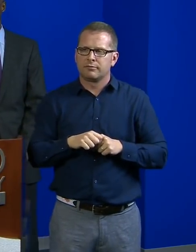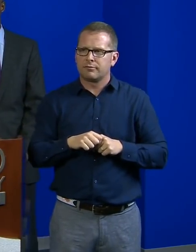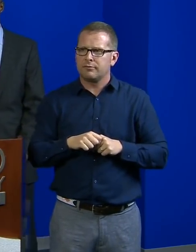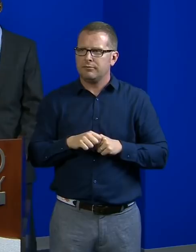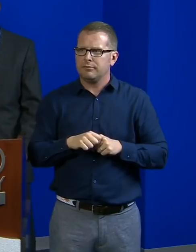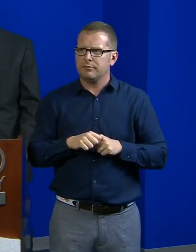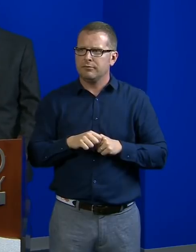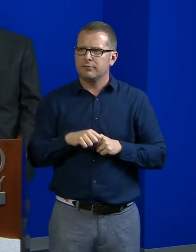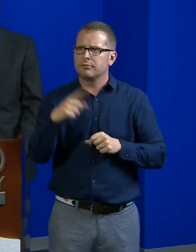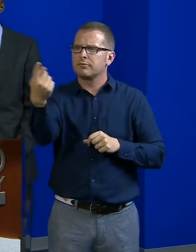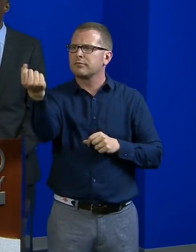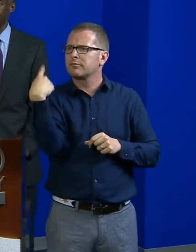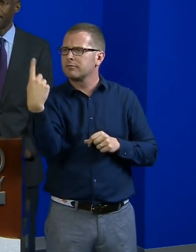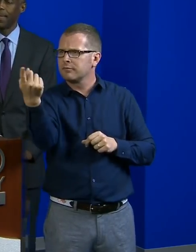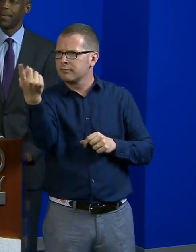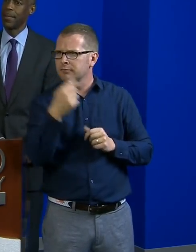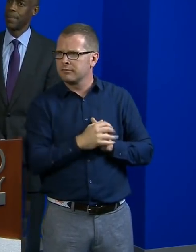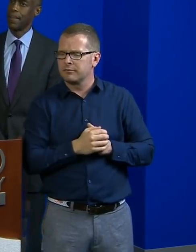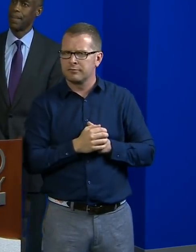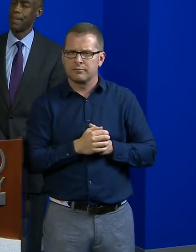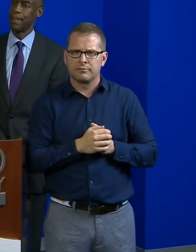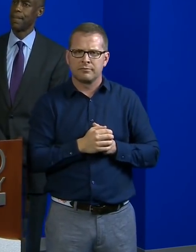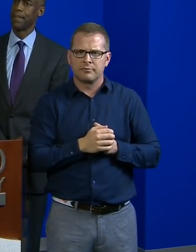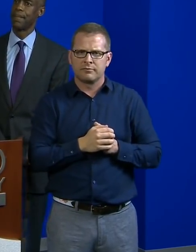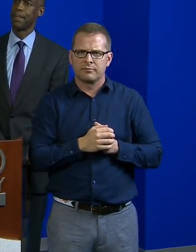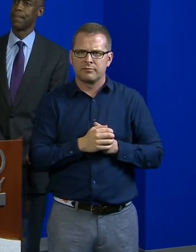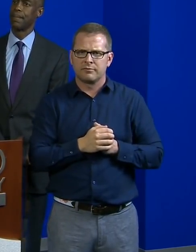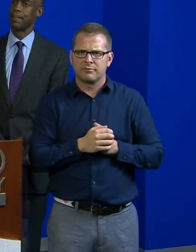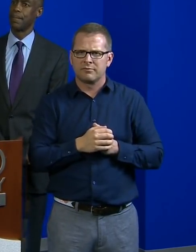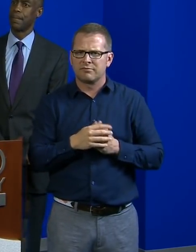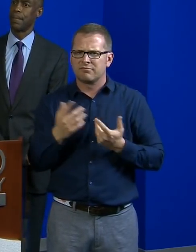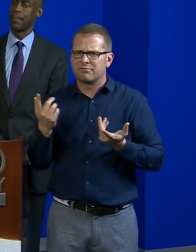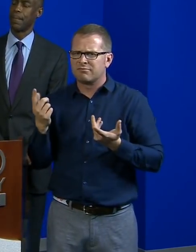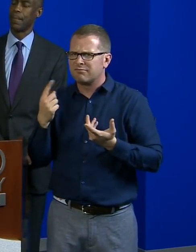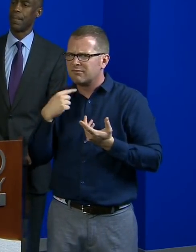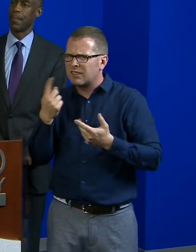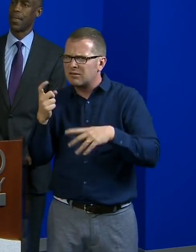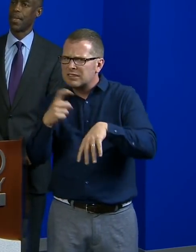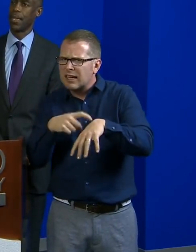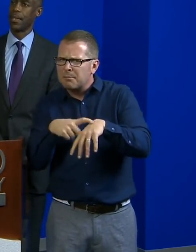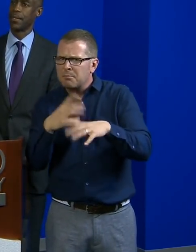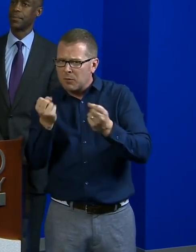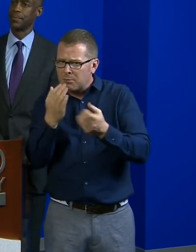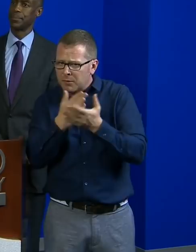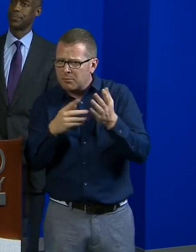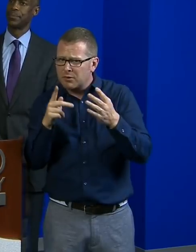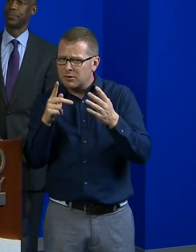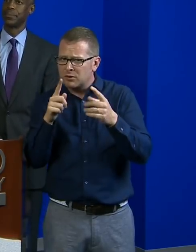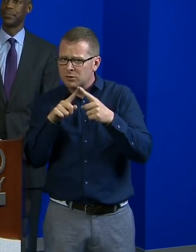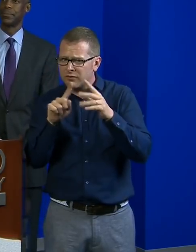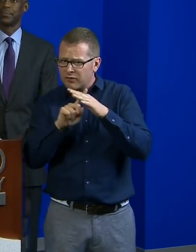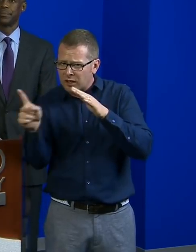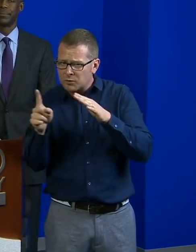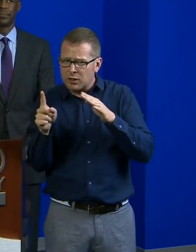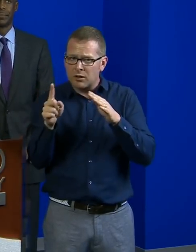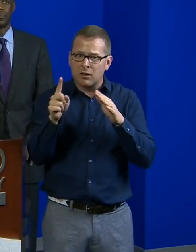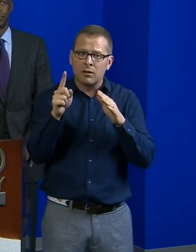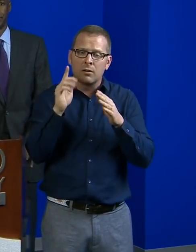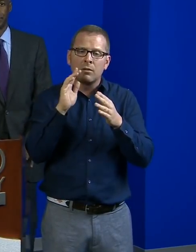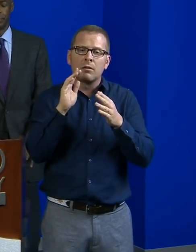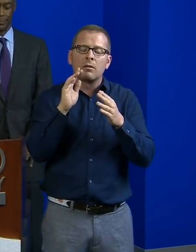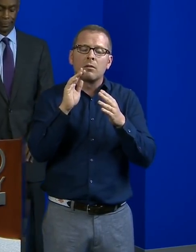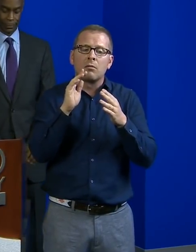Anyone else? On the evacuation, can you clarify the timing? You want some people to go today, but it's mandatory tomorrow? Right.